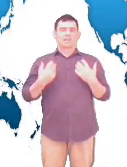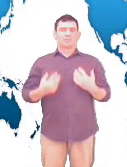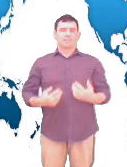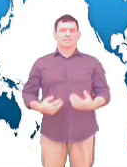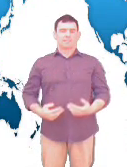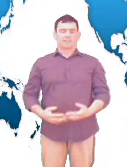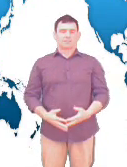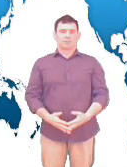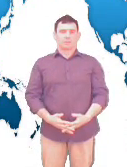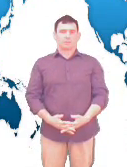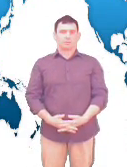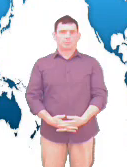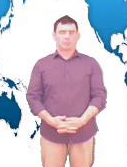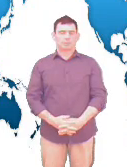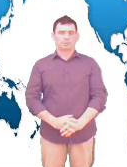and release that now too.